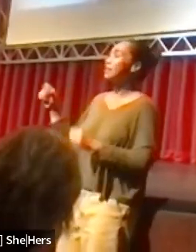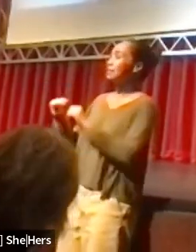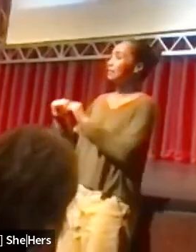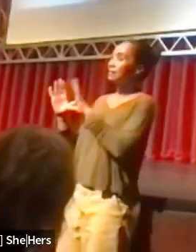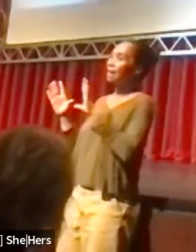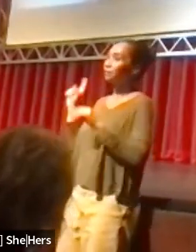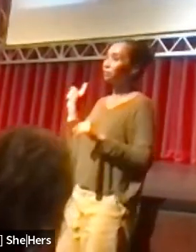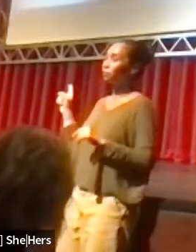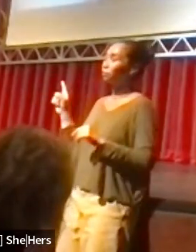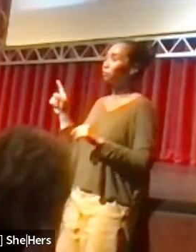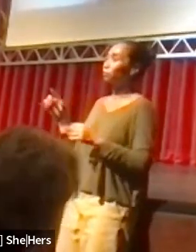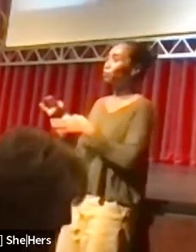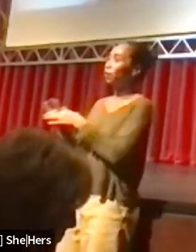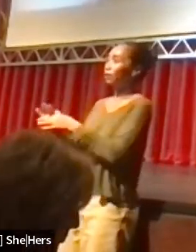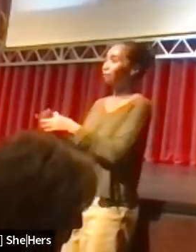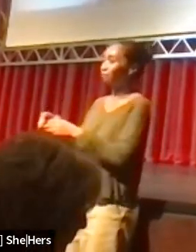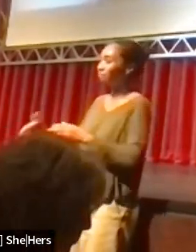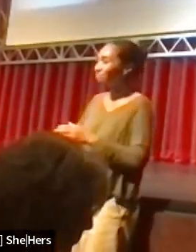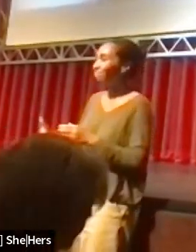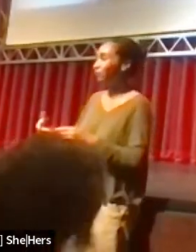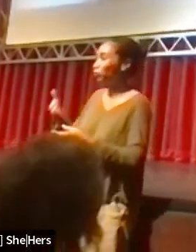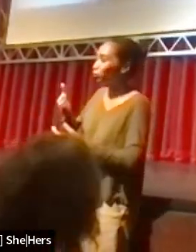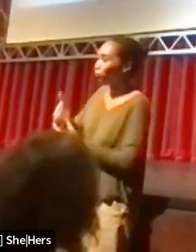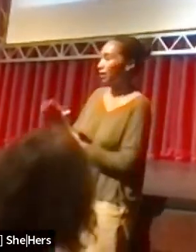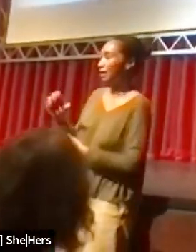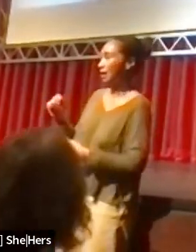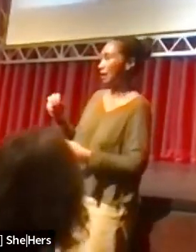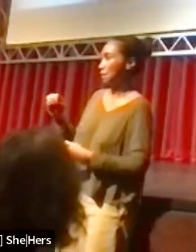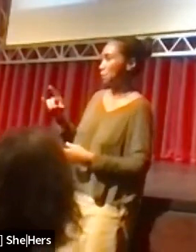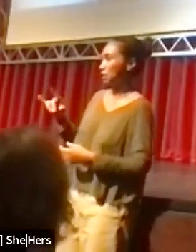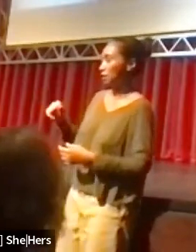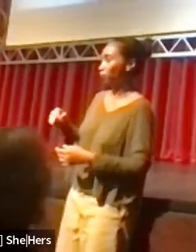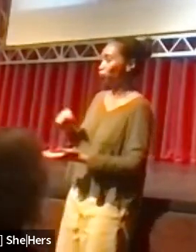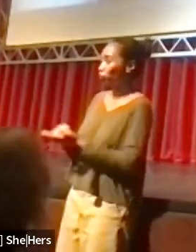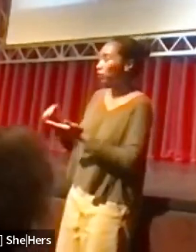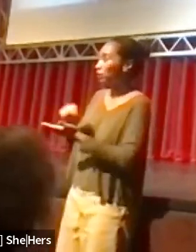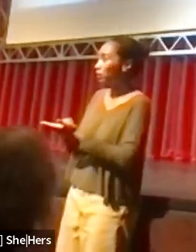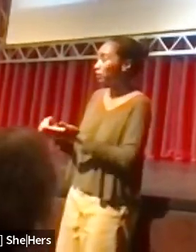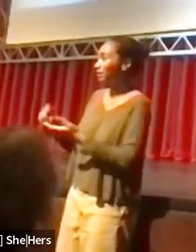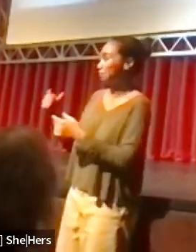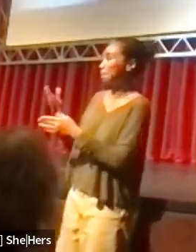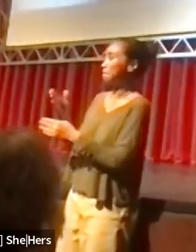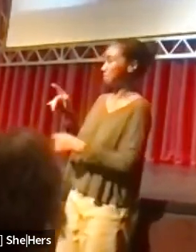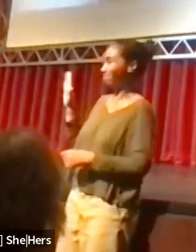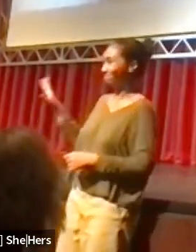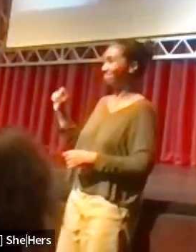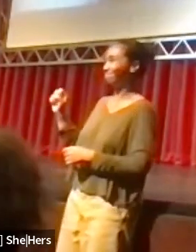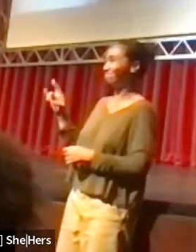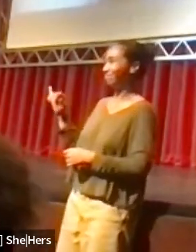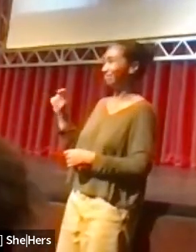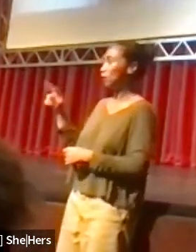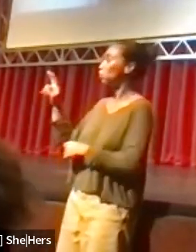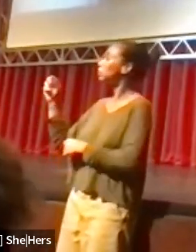slide which relates to Digging into Cambodia, written and performed by Sarita in